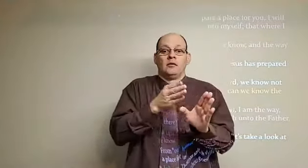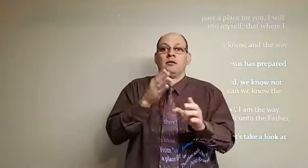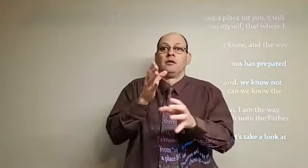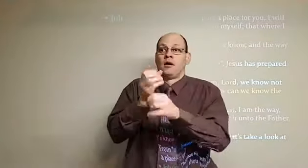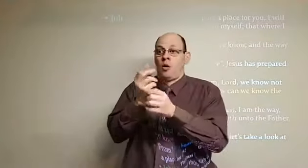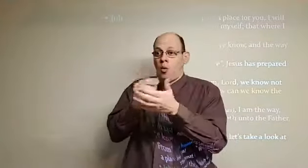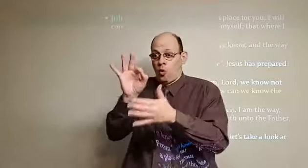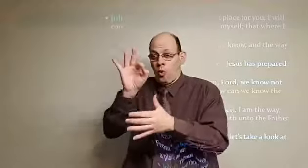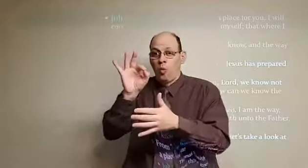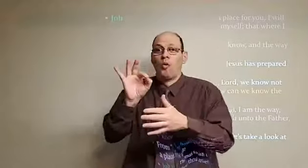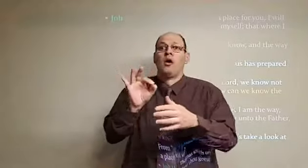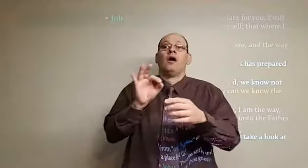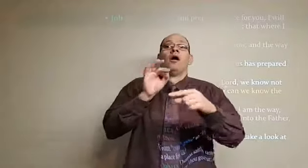sense to me comprehensive